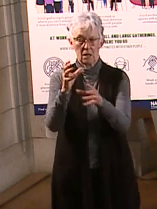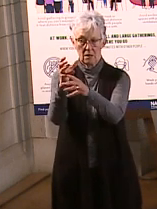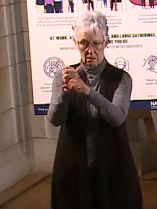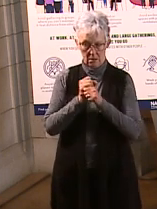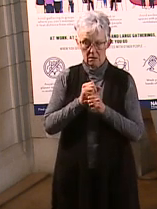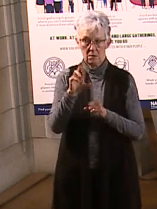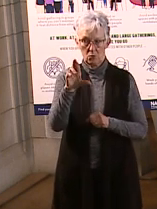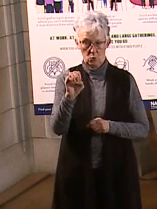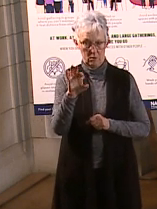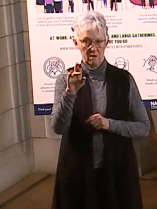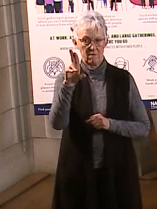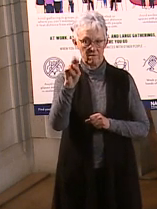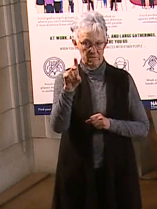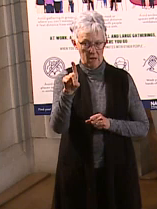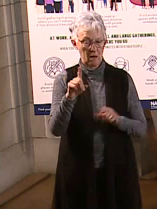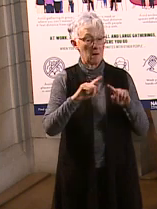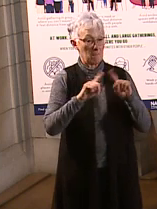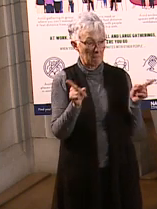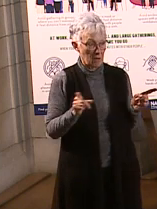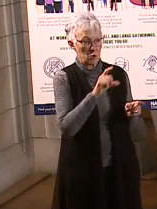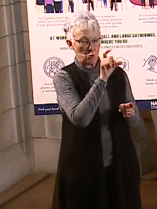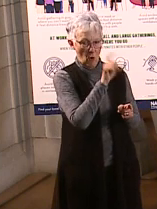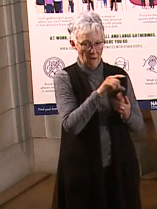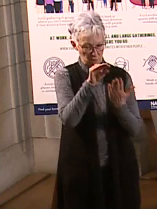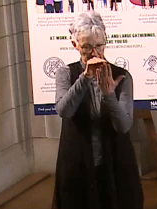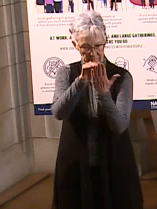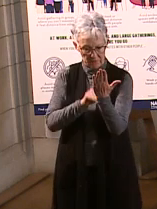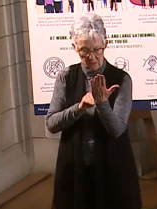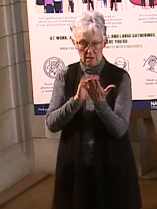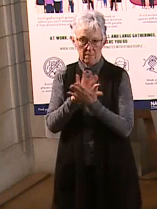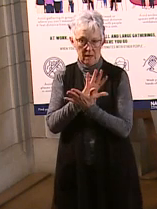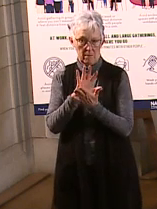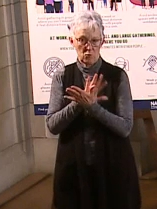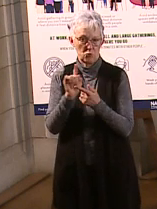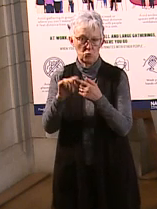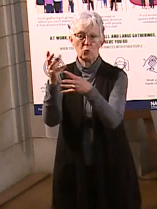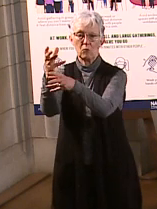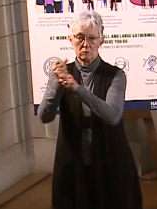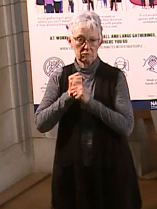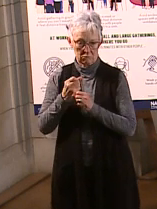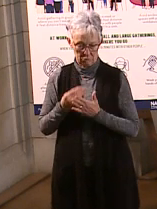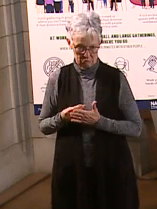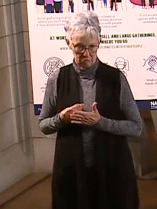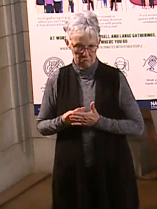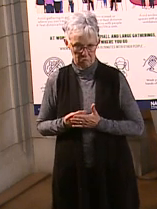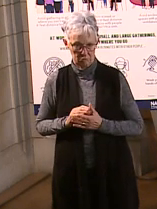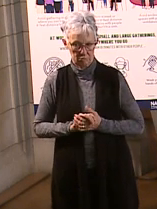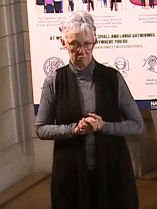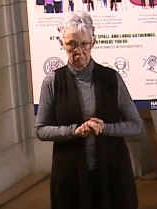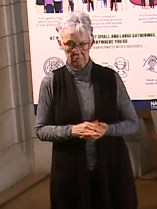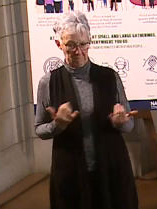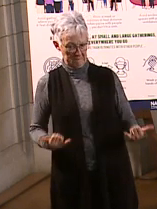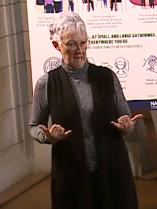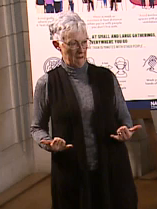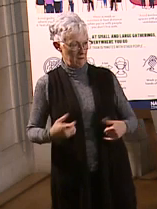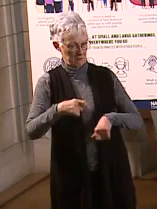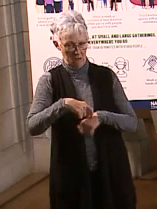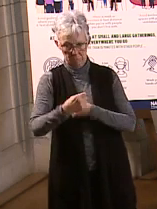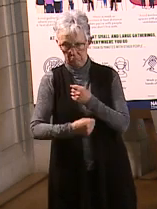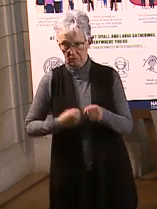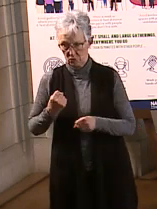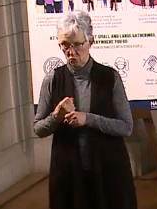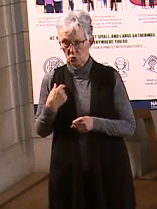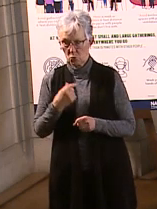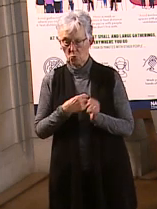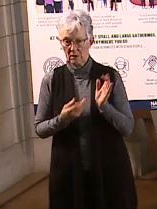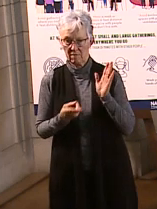from the state, but you have to claim it. It's that time of year when we must file our income taxes, and we are